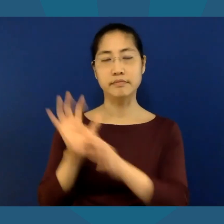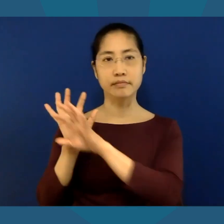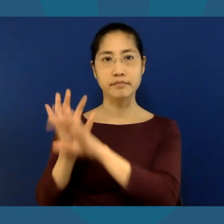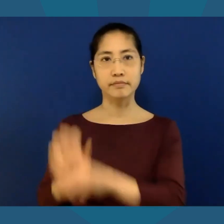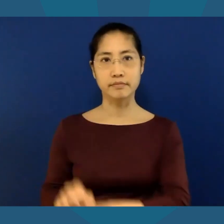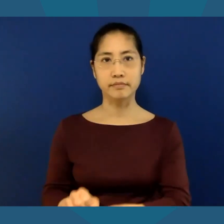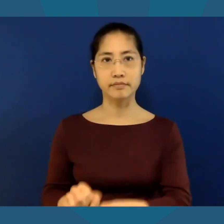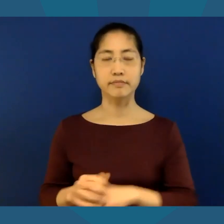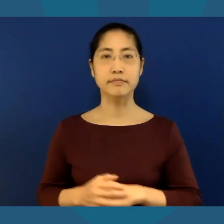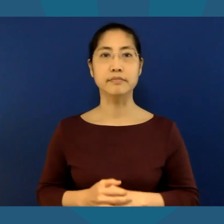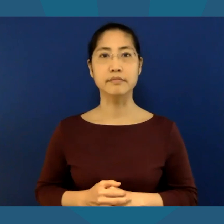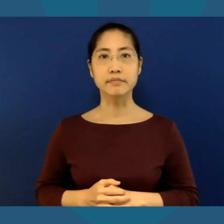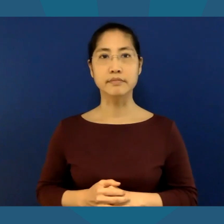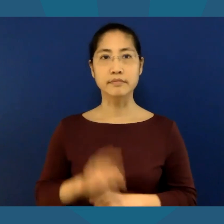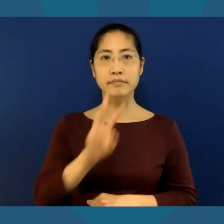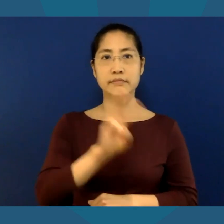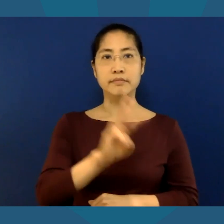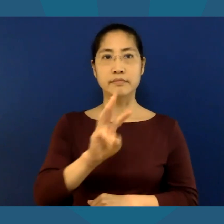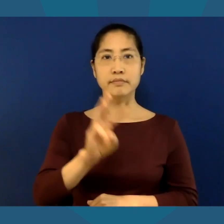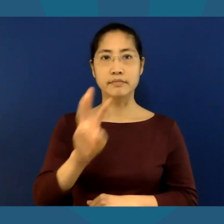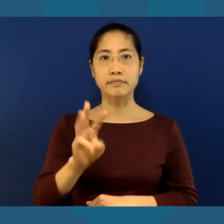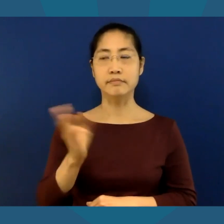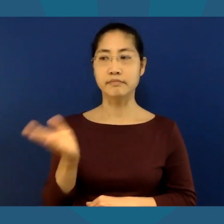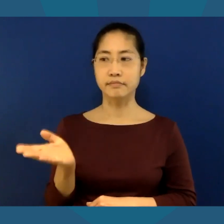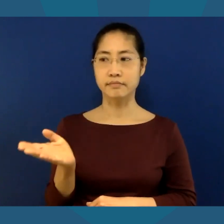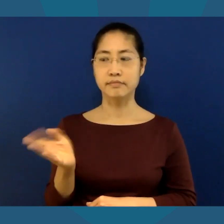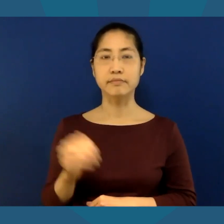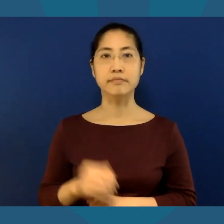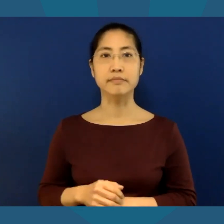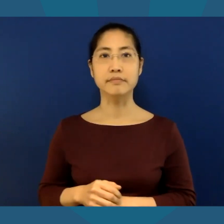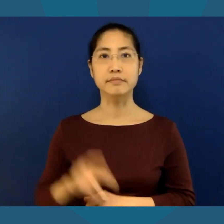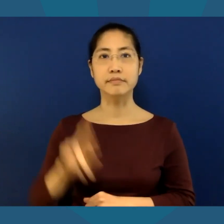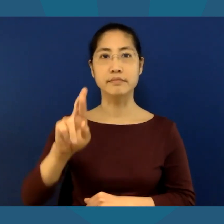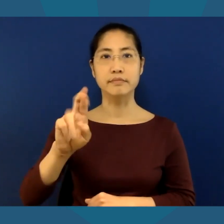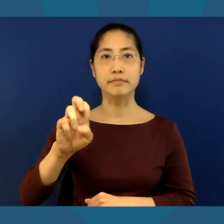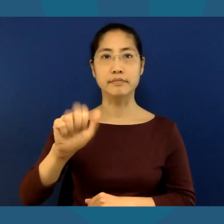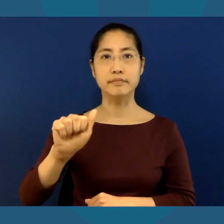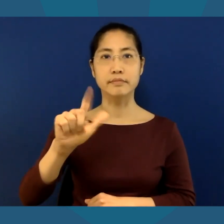Campaign funding, traditional. Website,